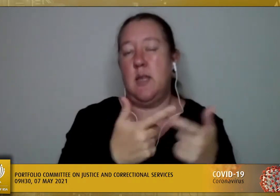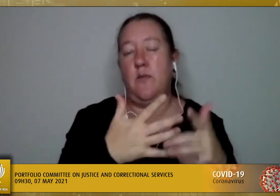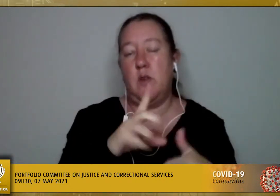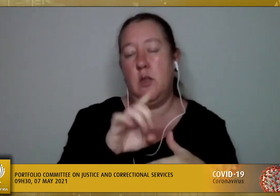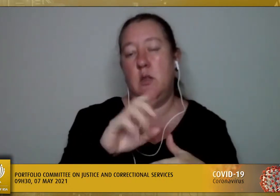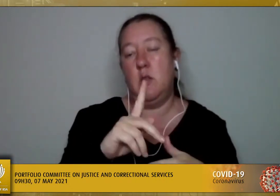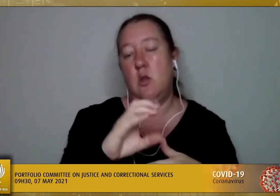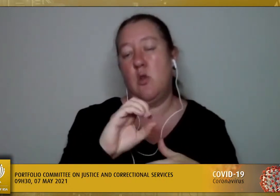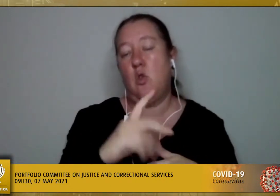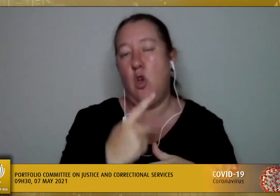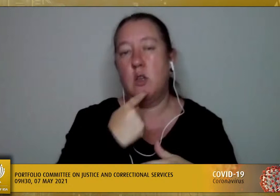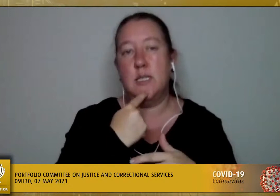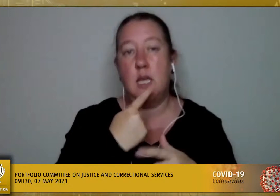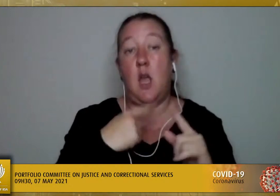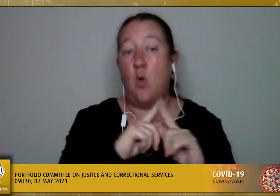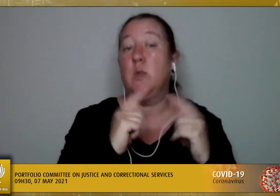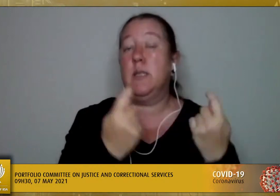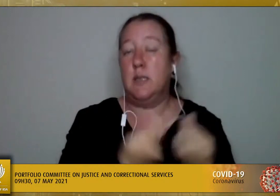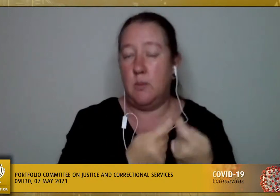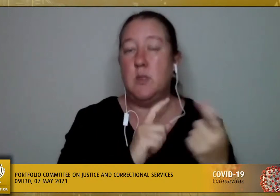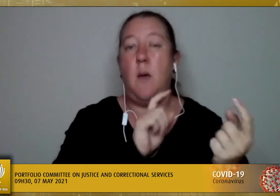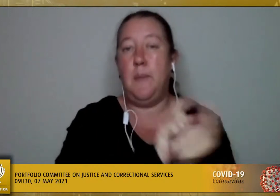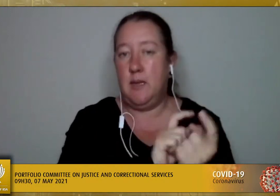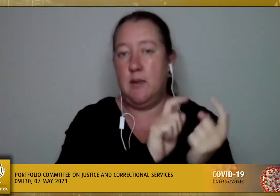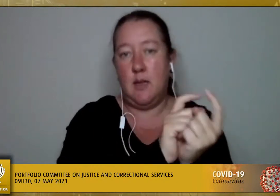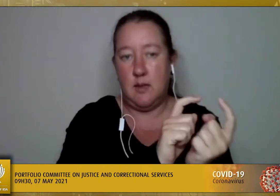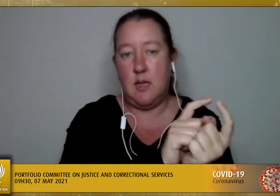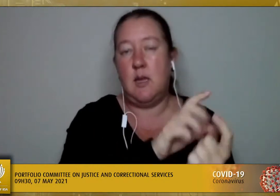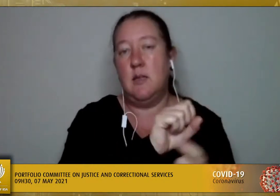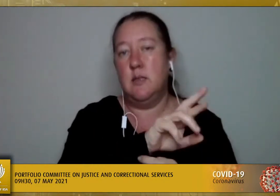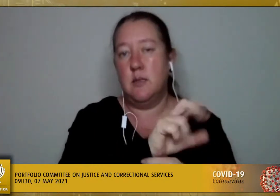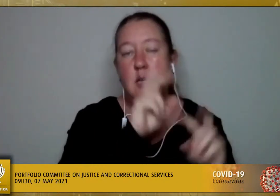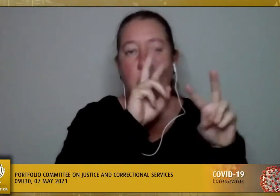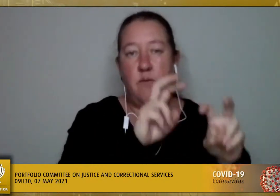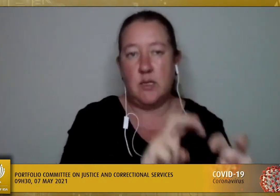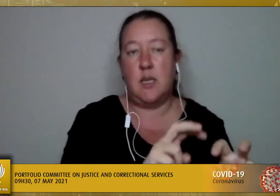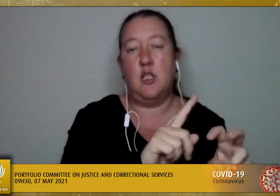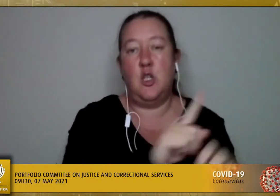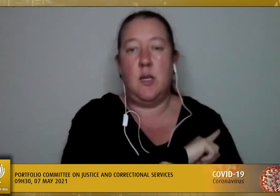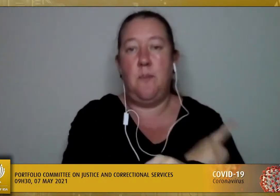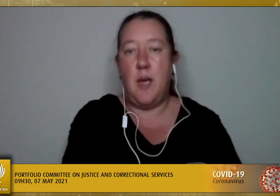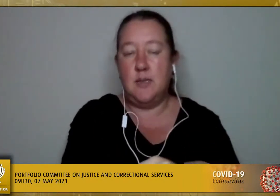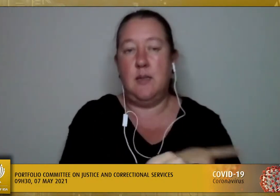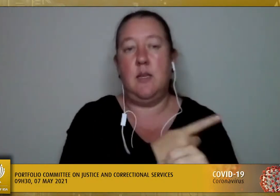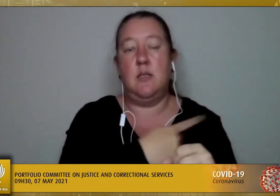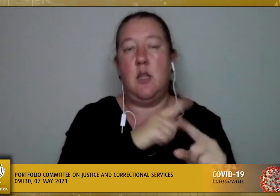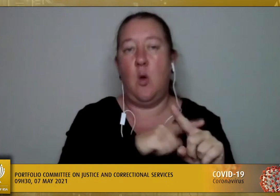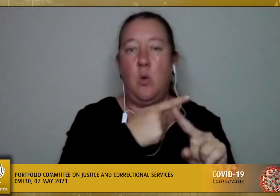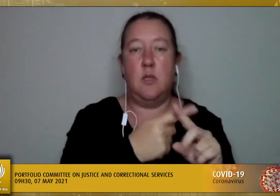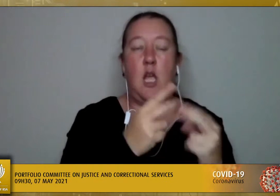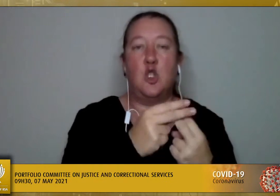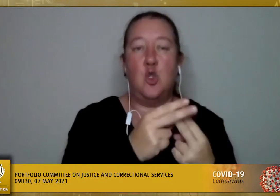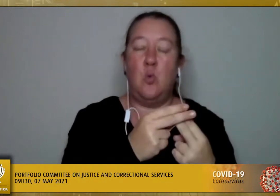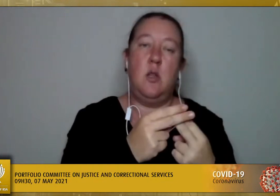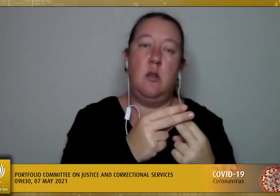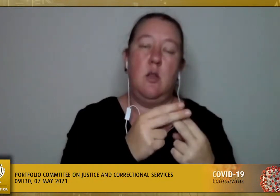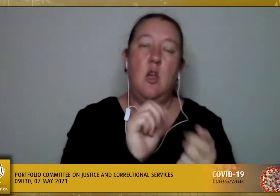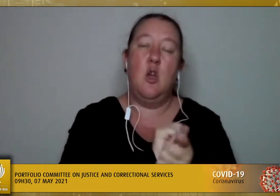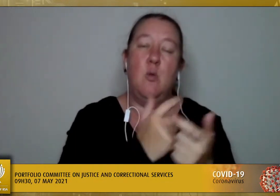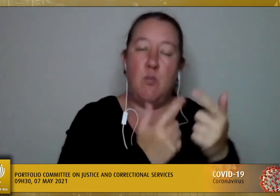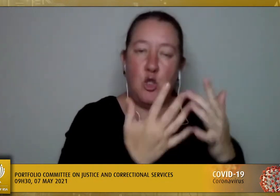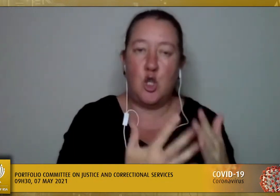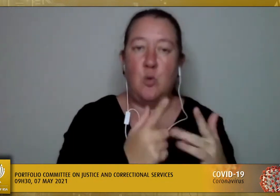um our teams are meeting um the SARS investigation capacities our our tax unit prosecutors the